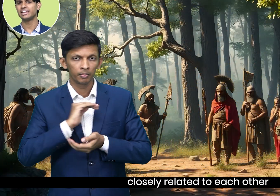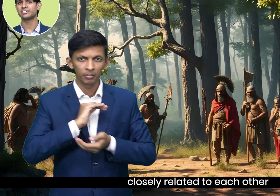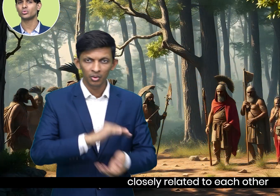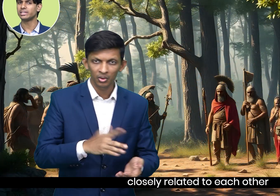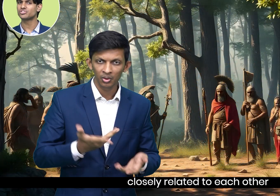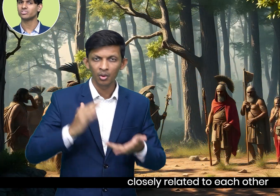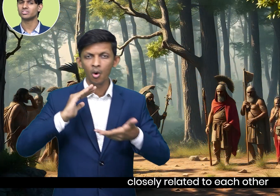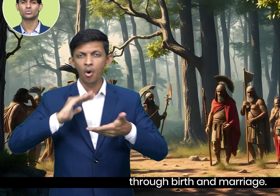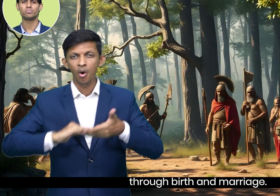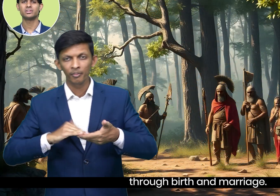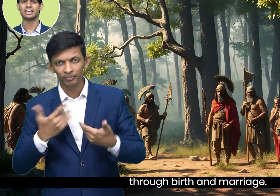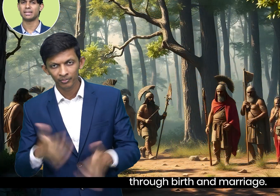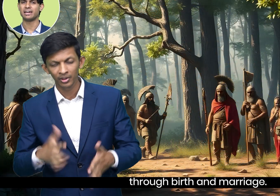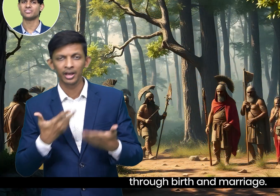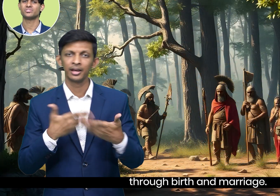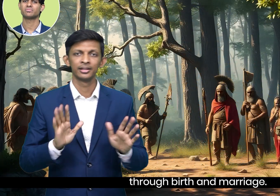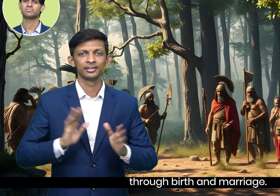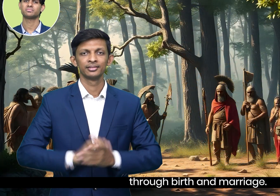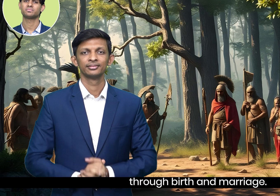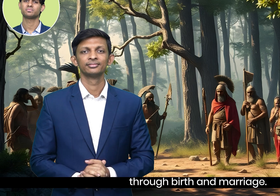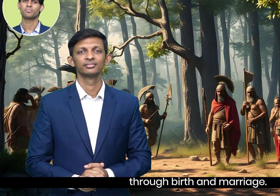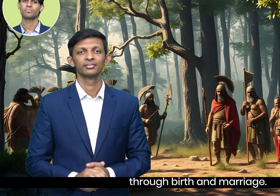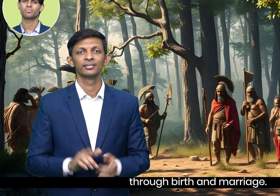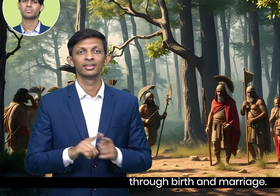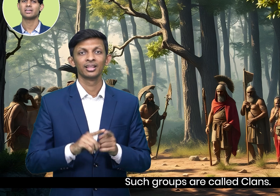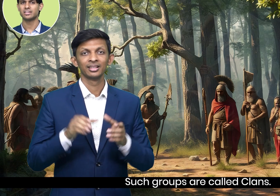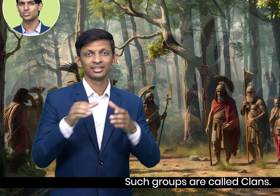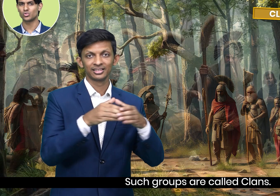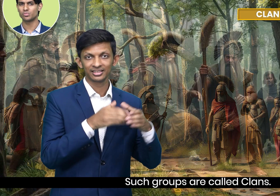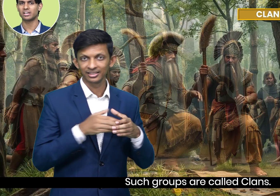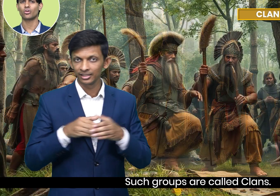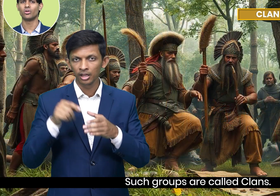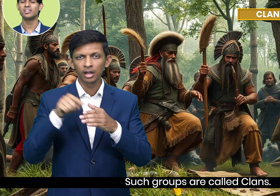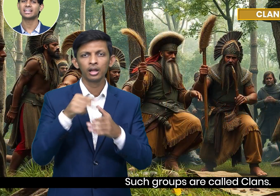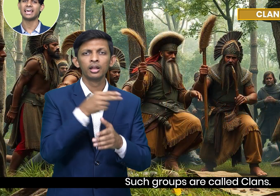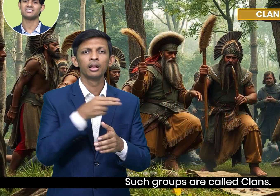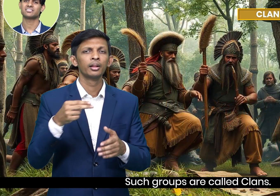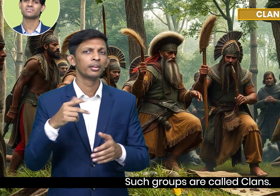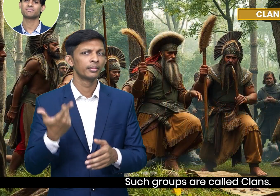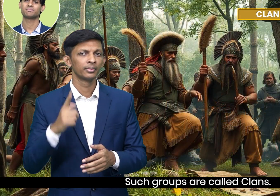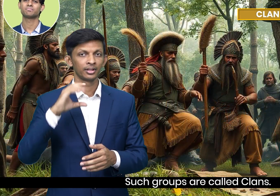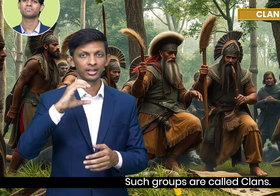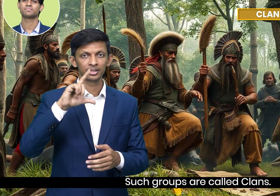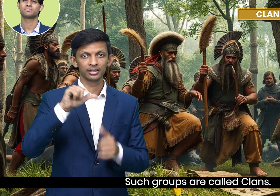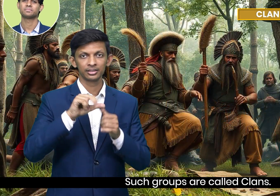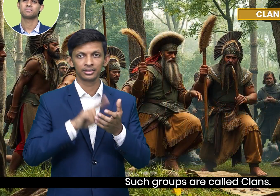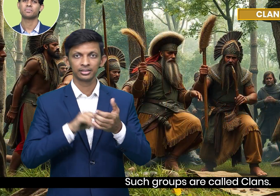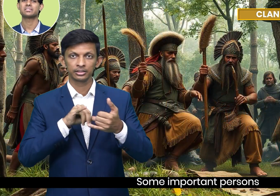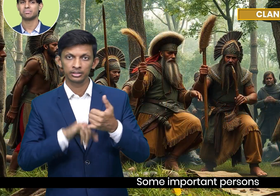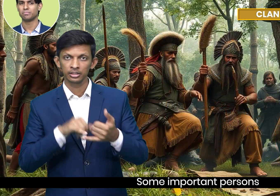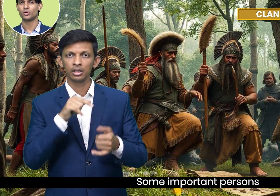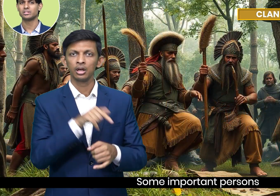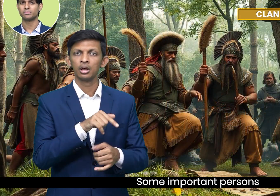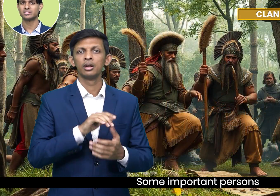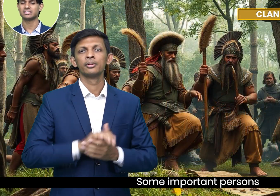closely related to each other through birth and marriage. Such groups are called clans.